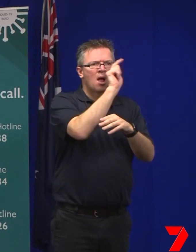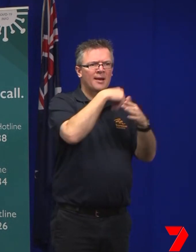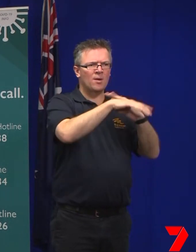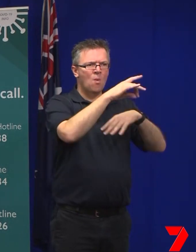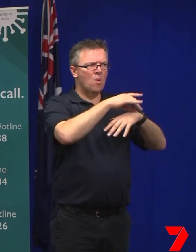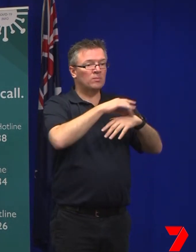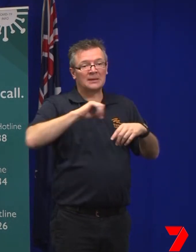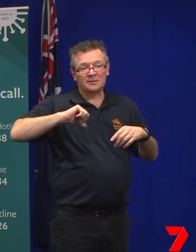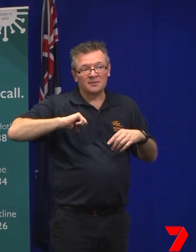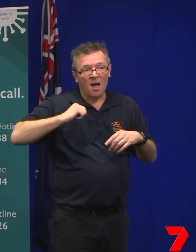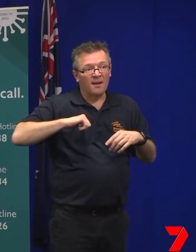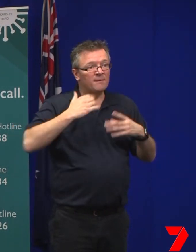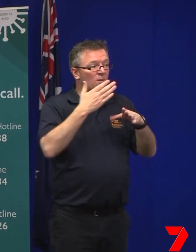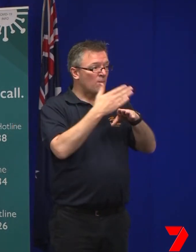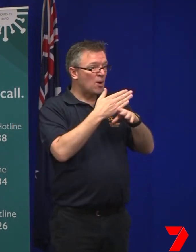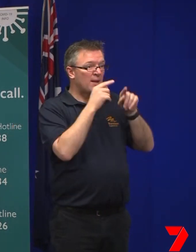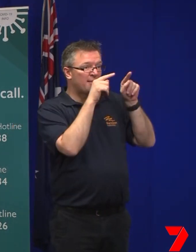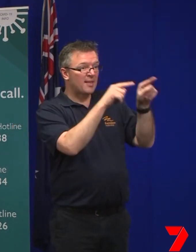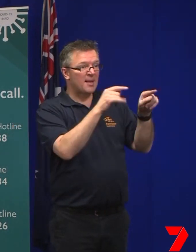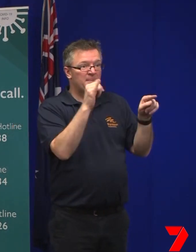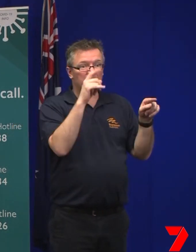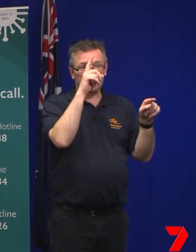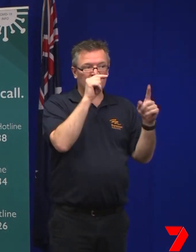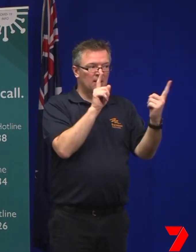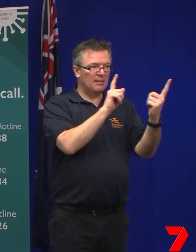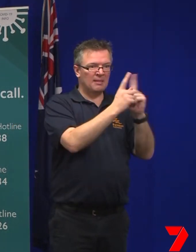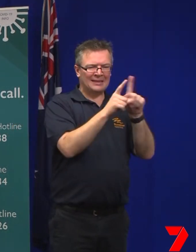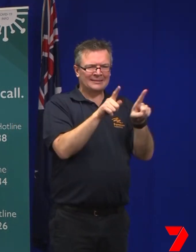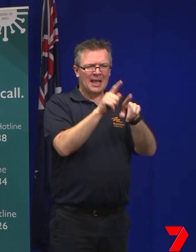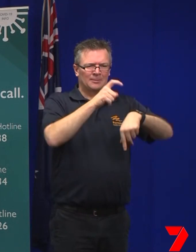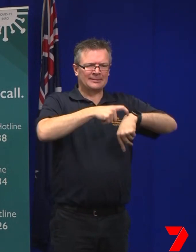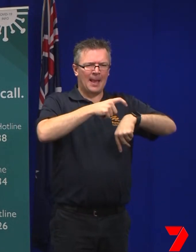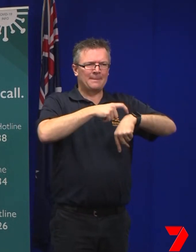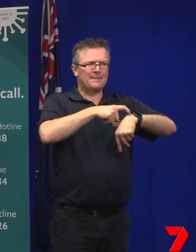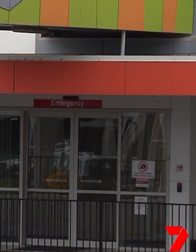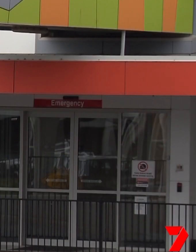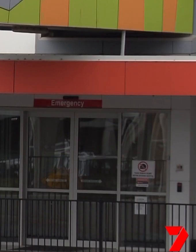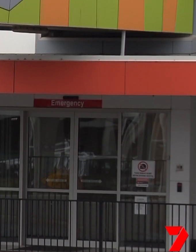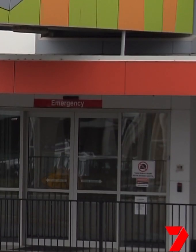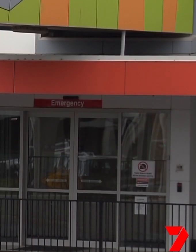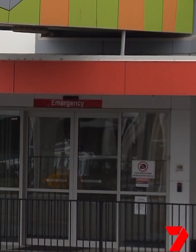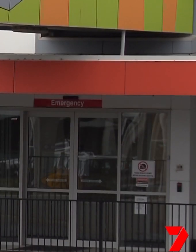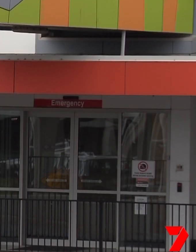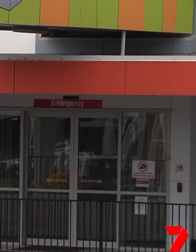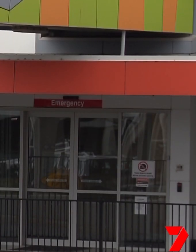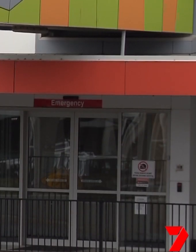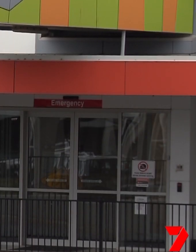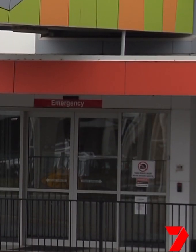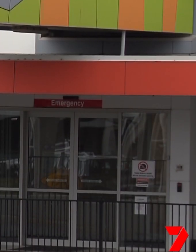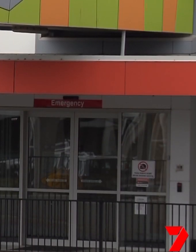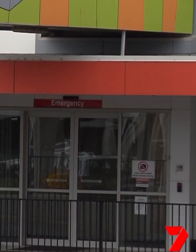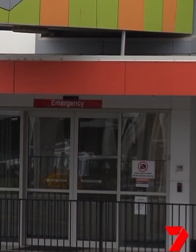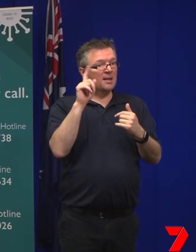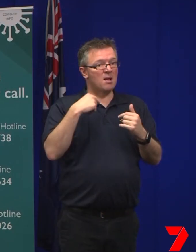members who may have been identified as close contacts in order to ensure that they are not presenting to work. Today I'll be writing to general